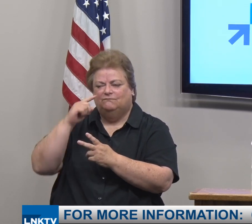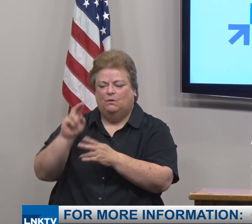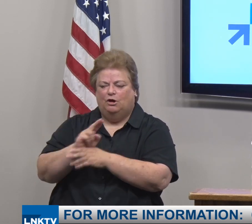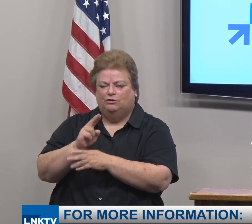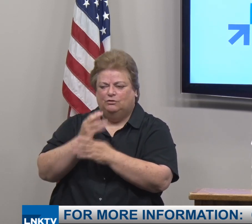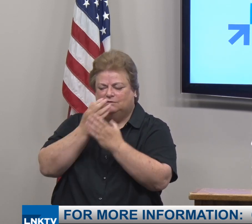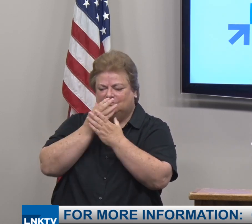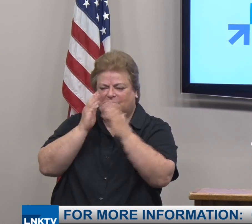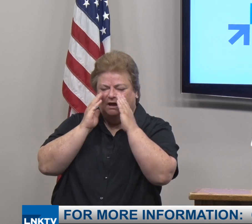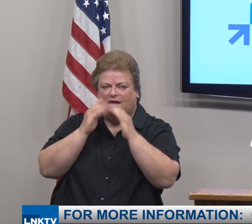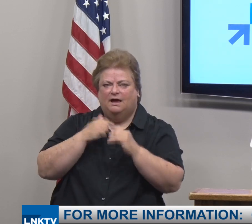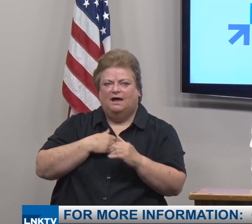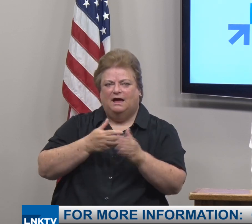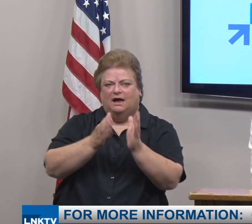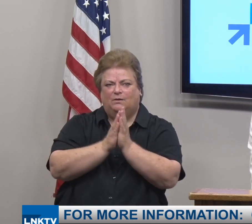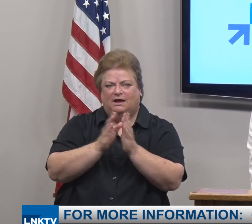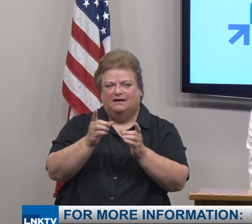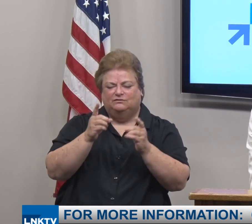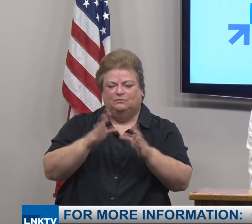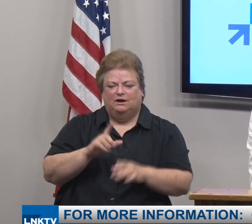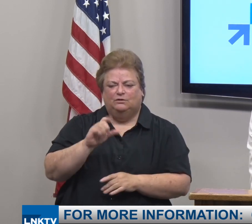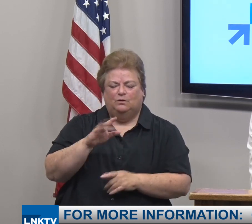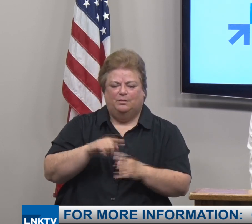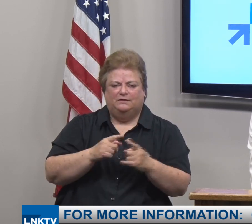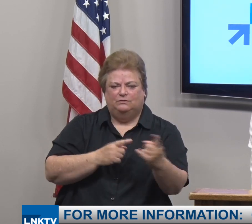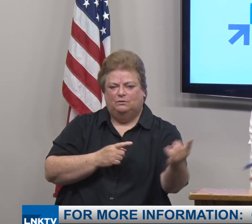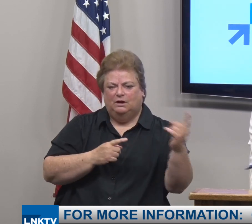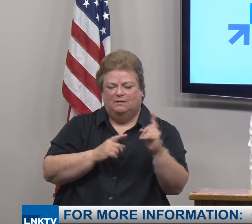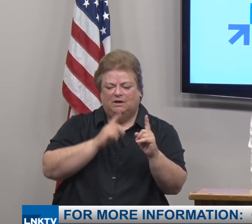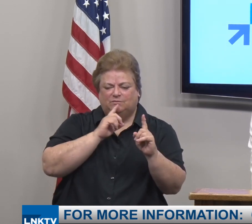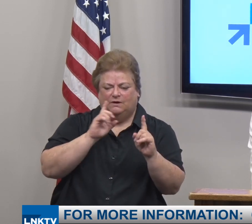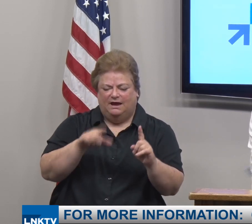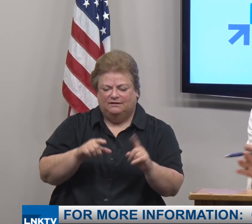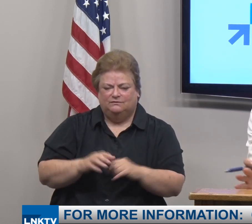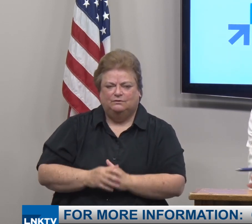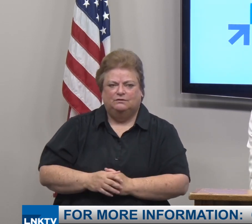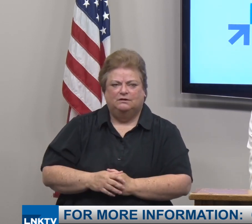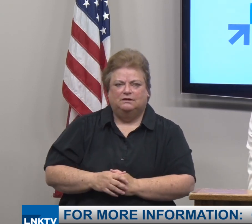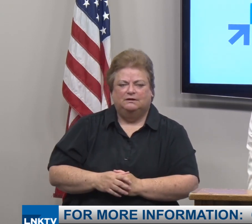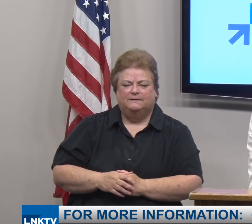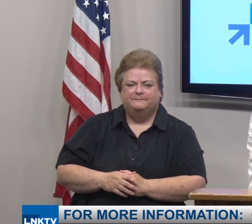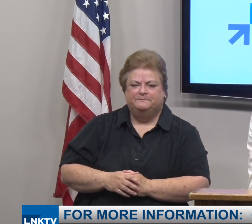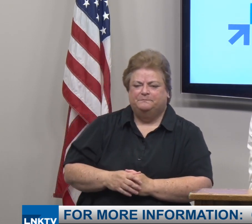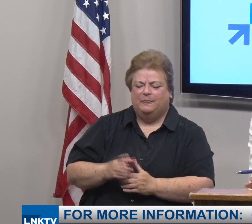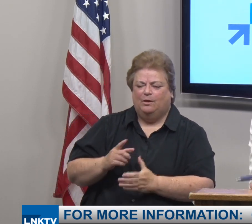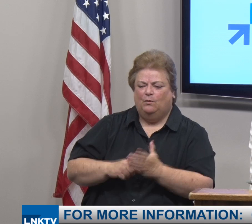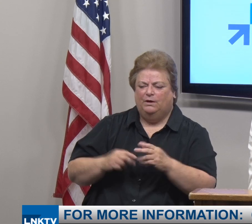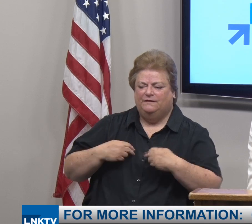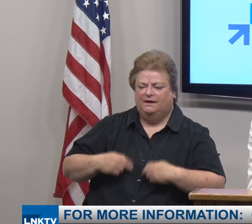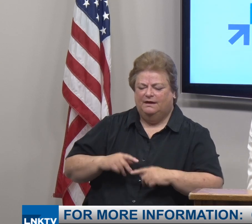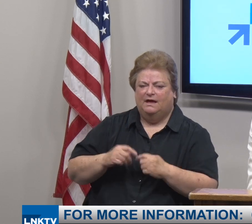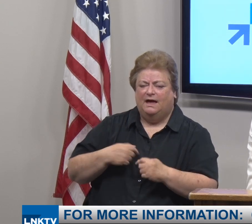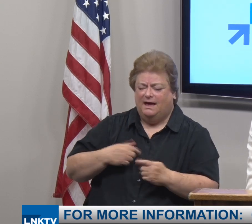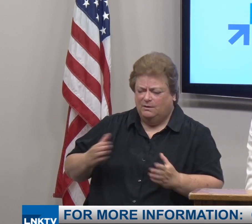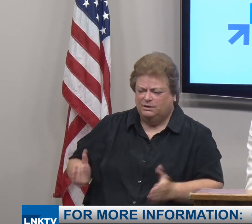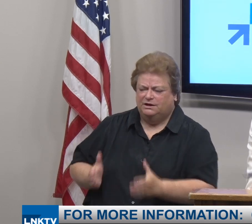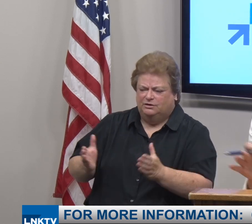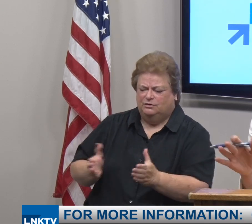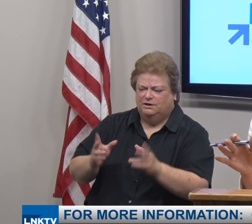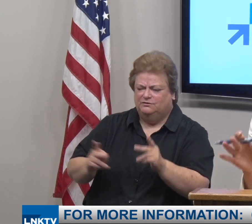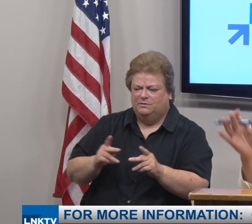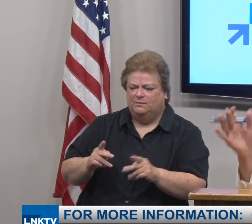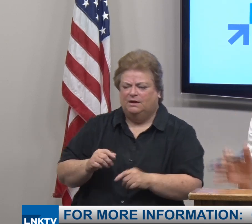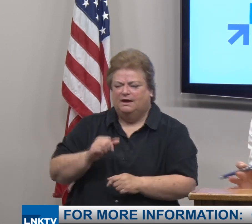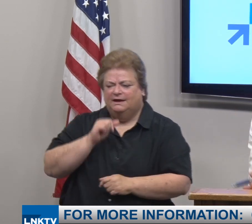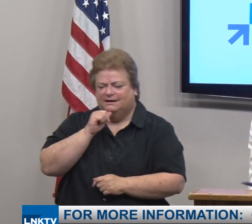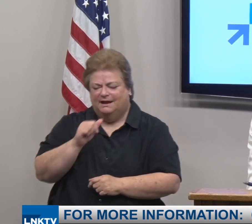I'll ask Director Lopez to come on up and answer your question and speak to whatever work the health team has done there. But I would encourage people not to